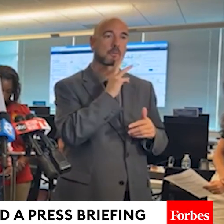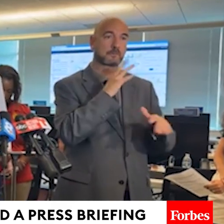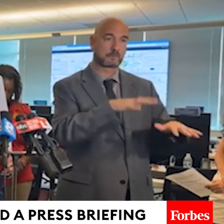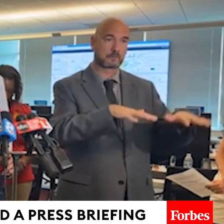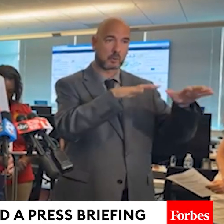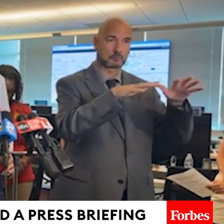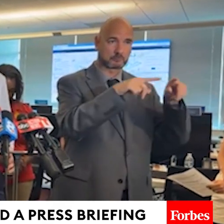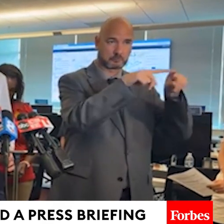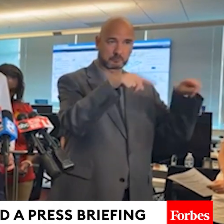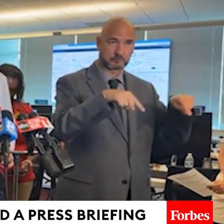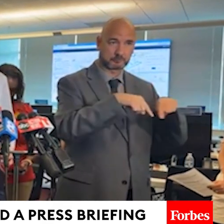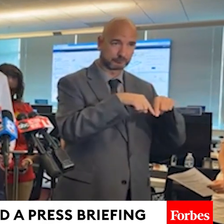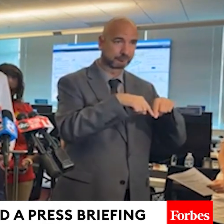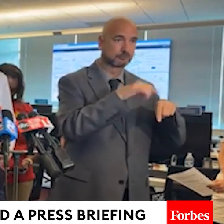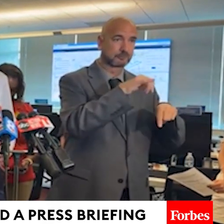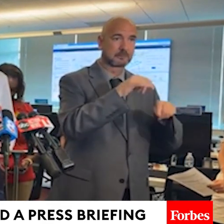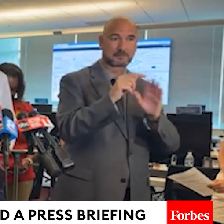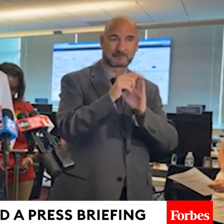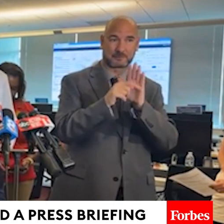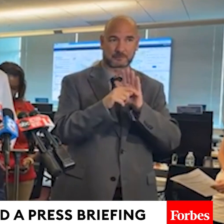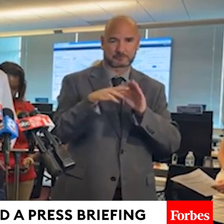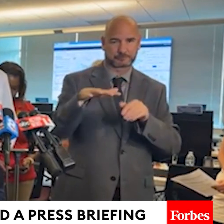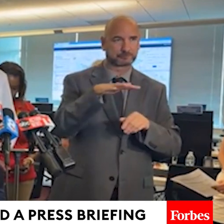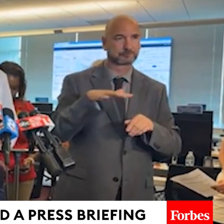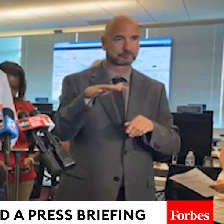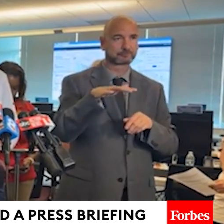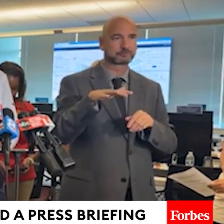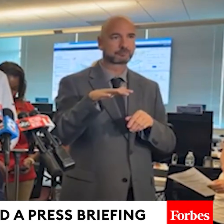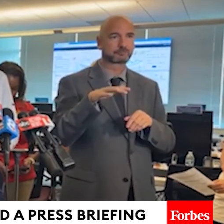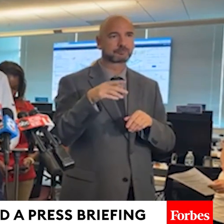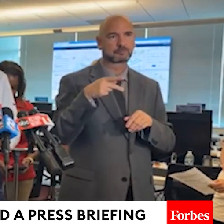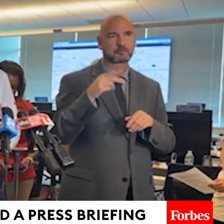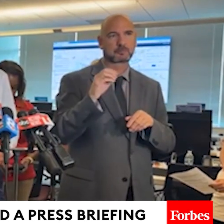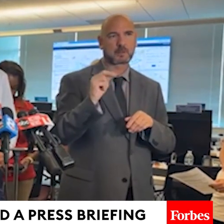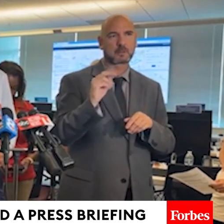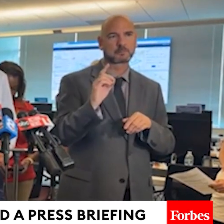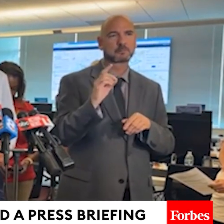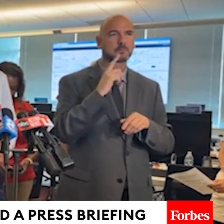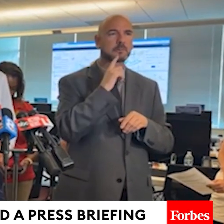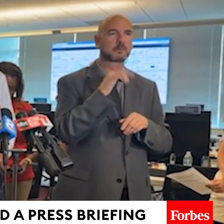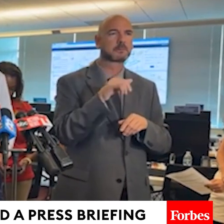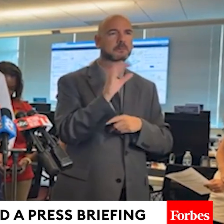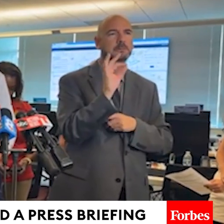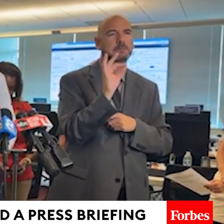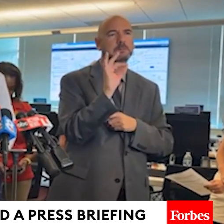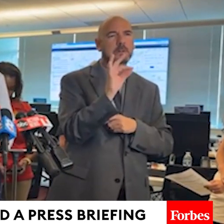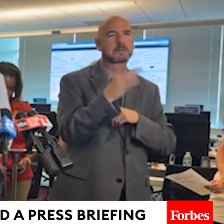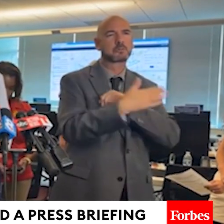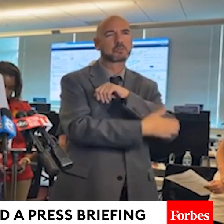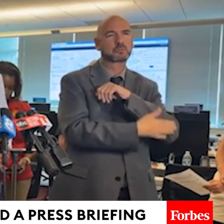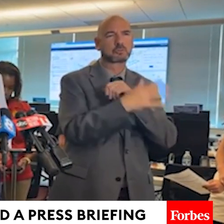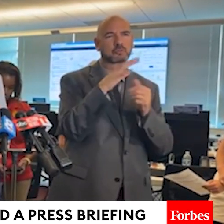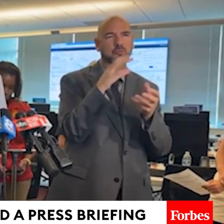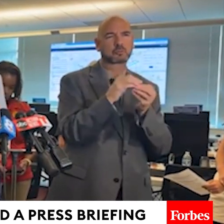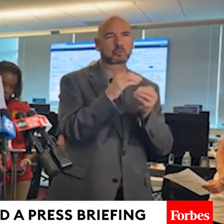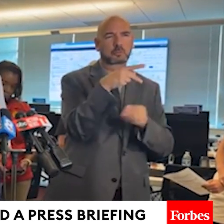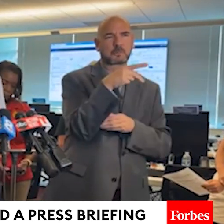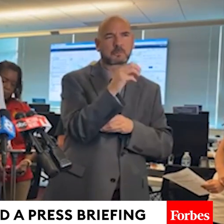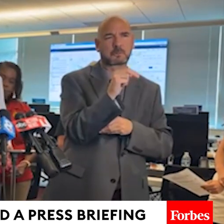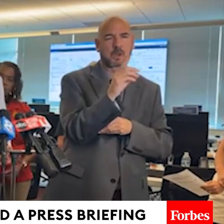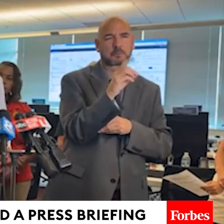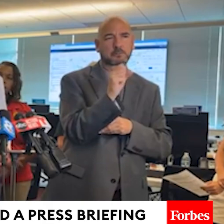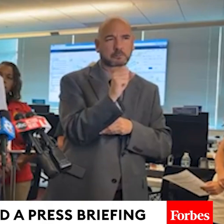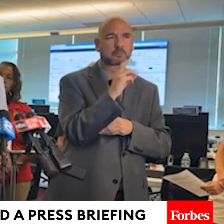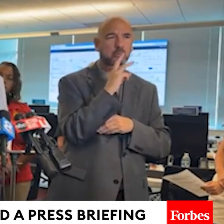Tampa stormwater ponds. I believe there's 9 county ponds that feed in to 2 or